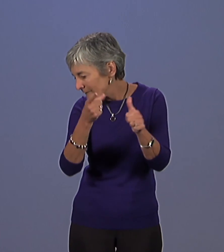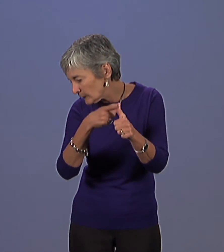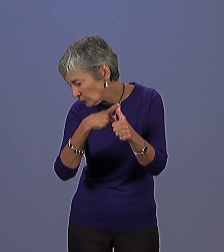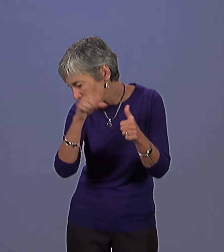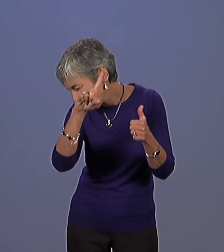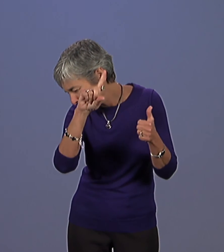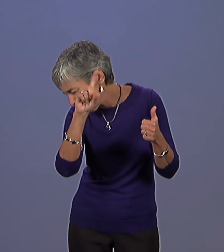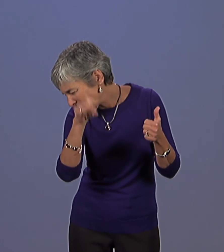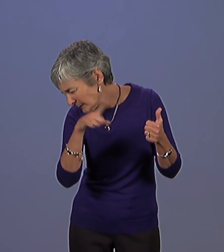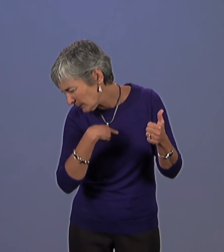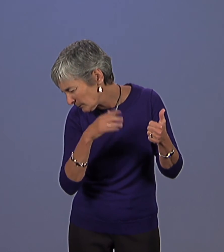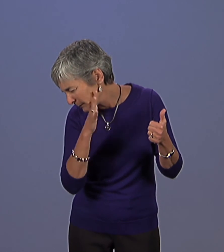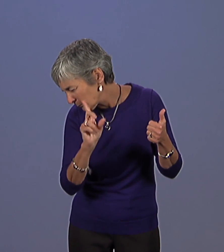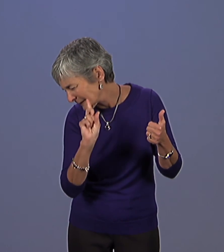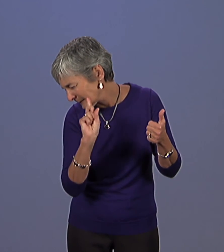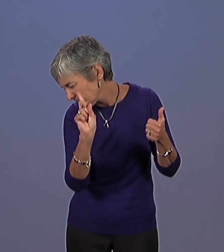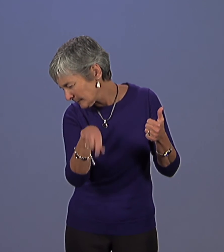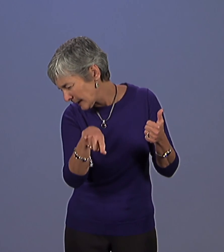First, let me respond that